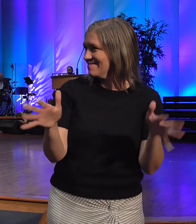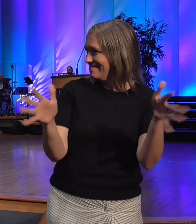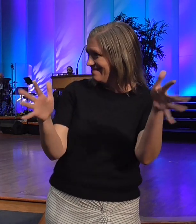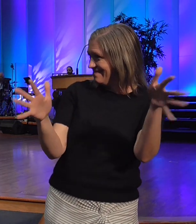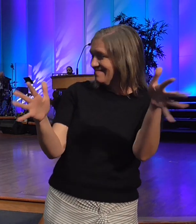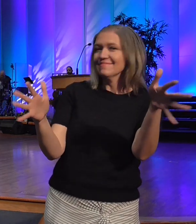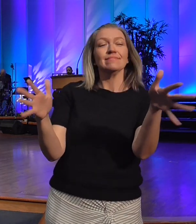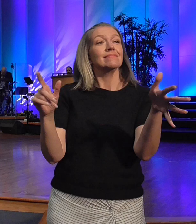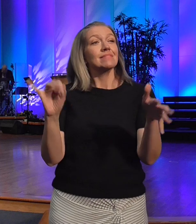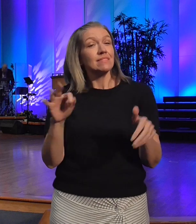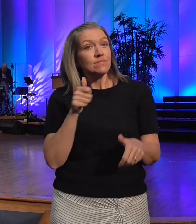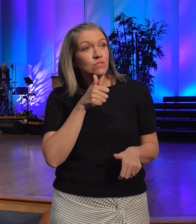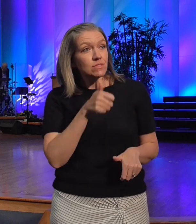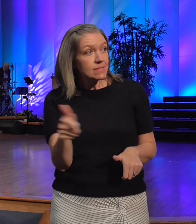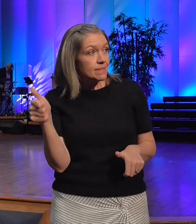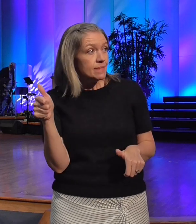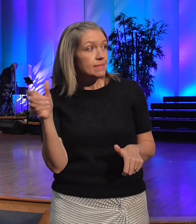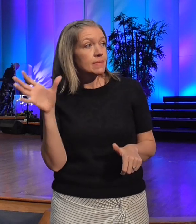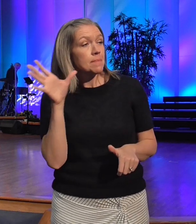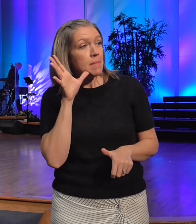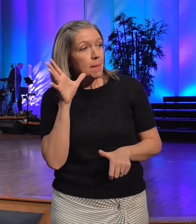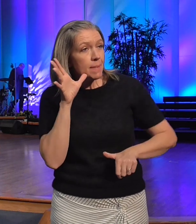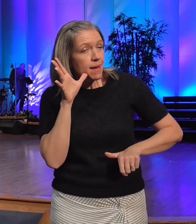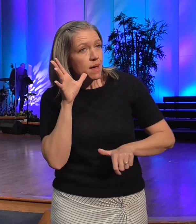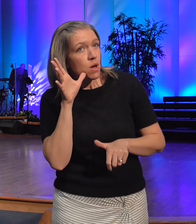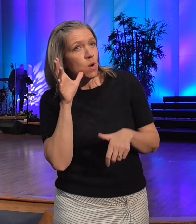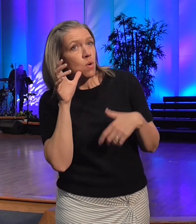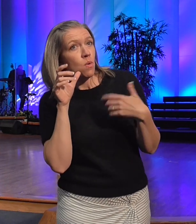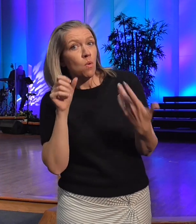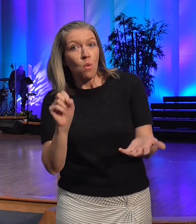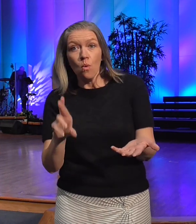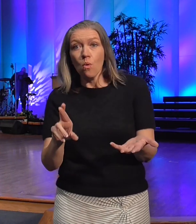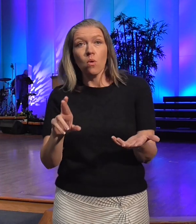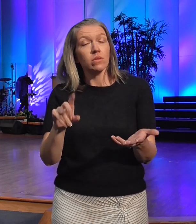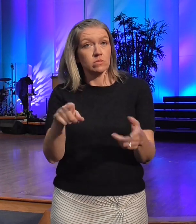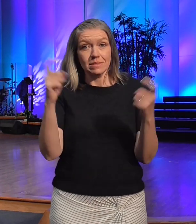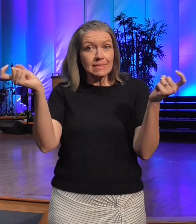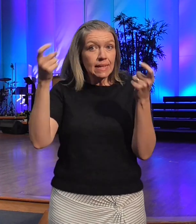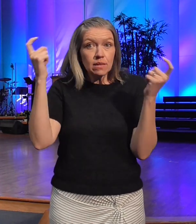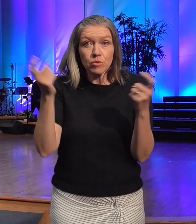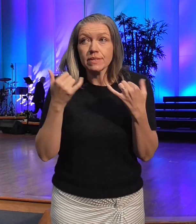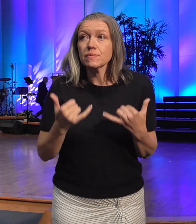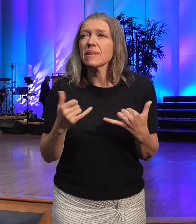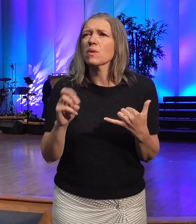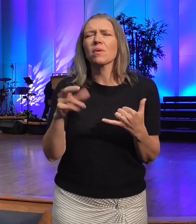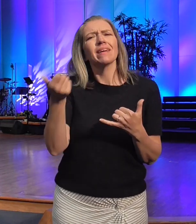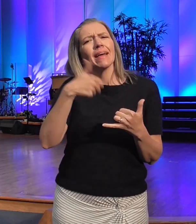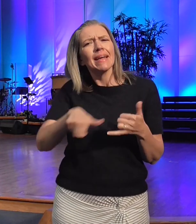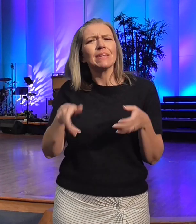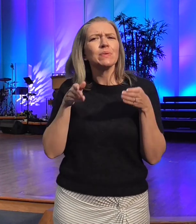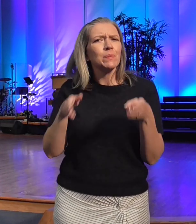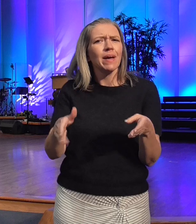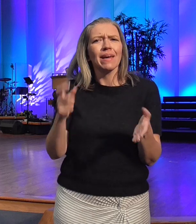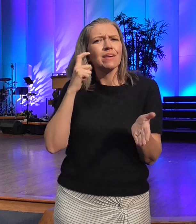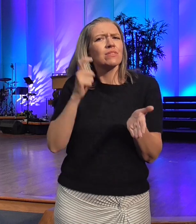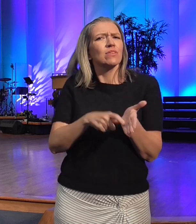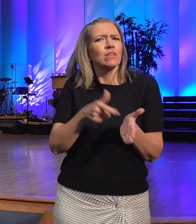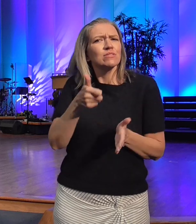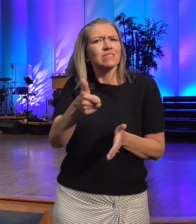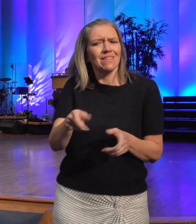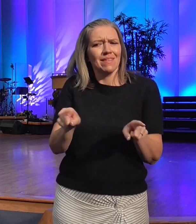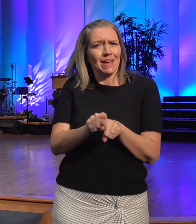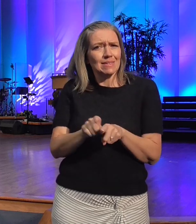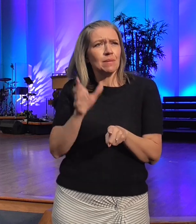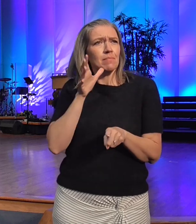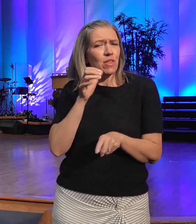If you are a mama and you're celebrating today or in any way you want to acknowledge yourself as a